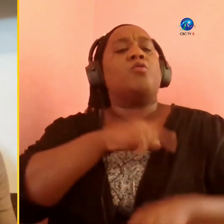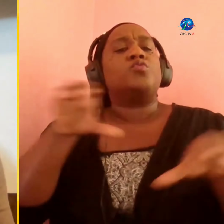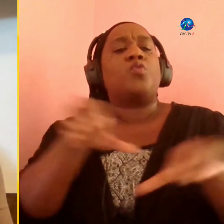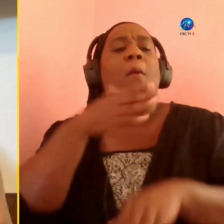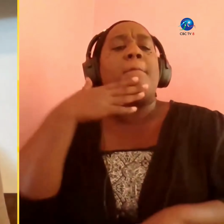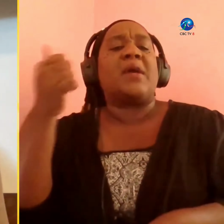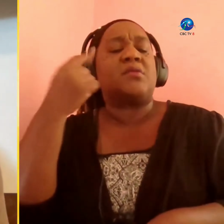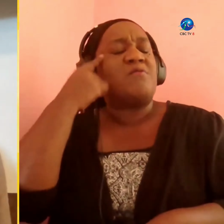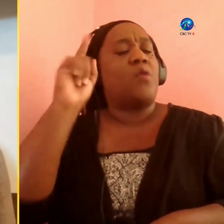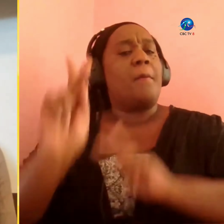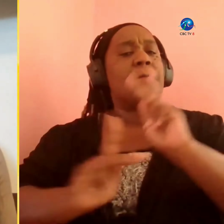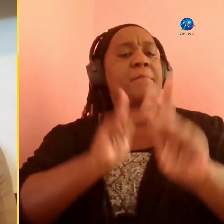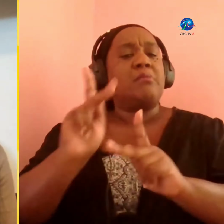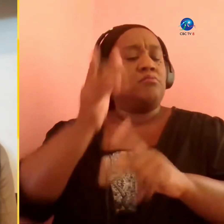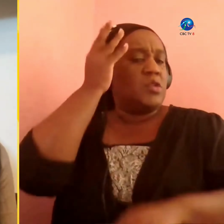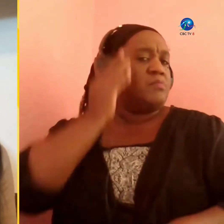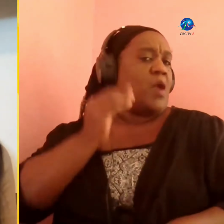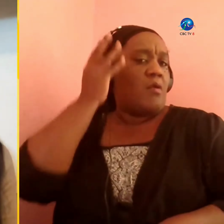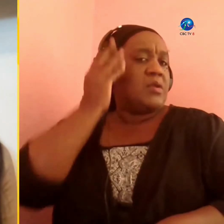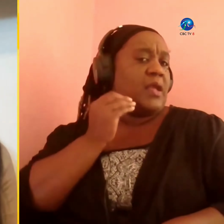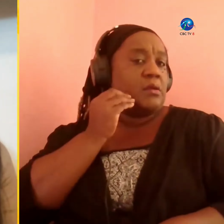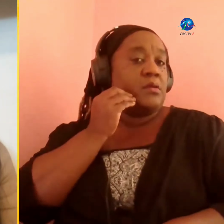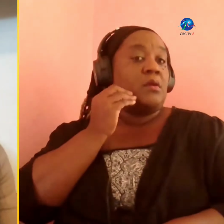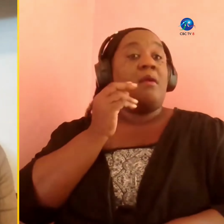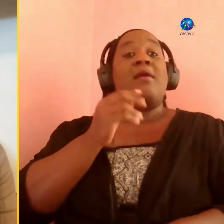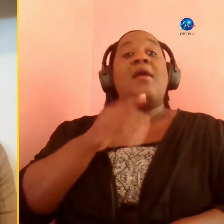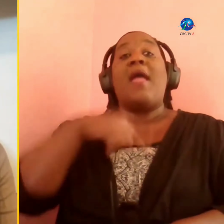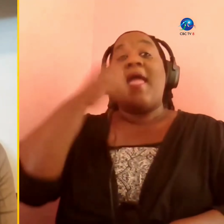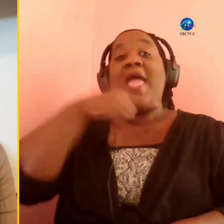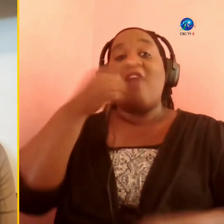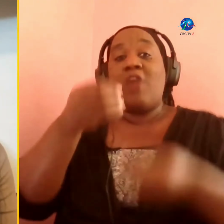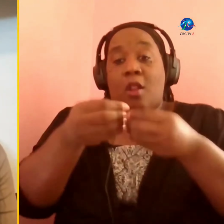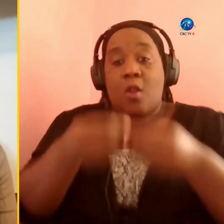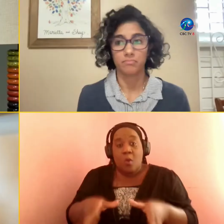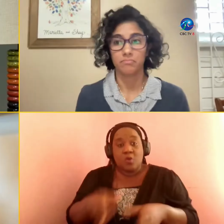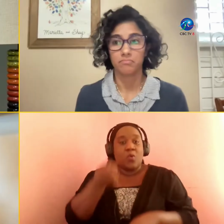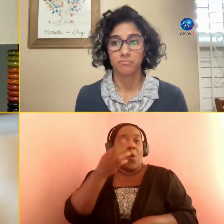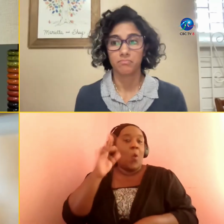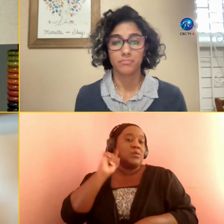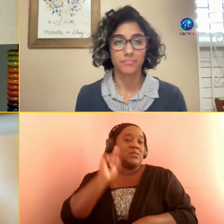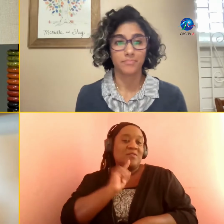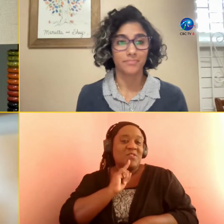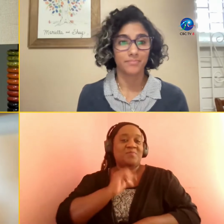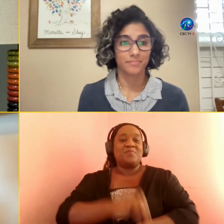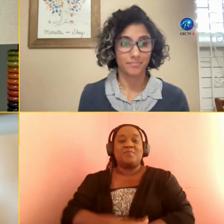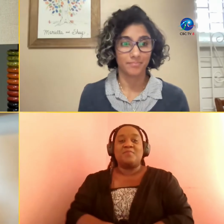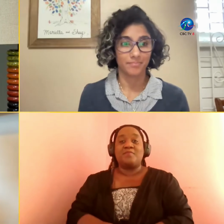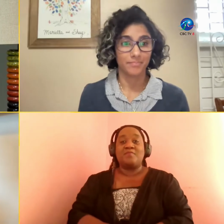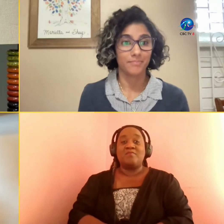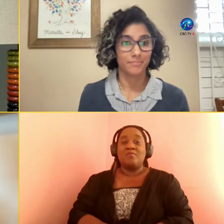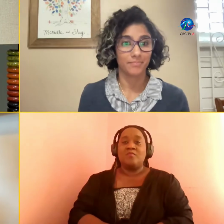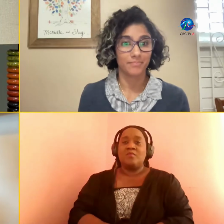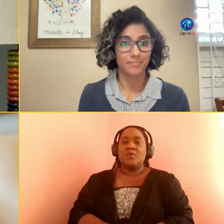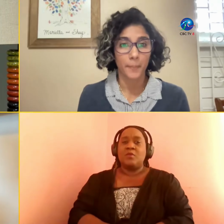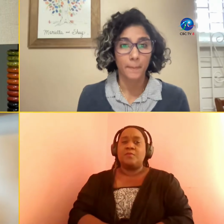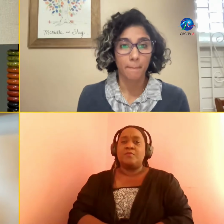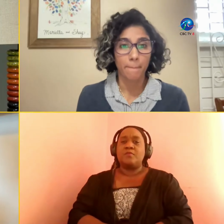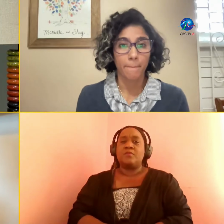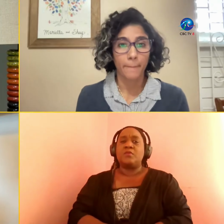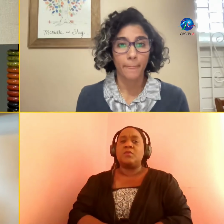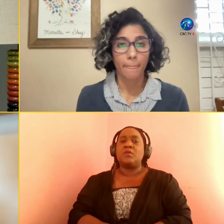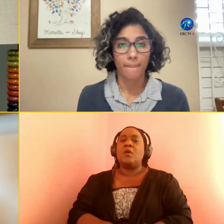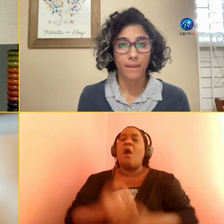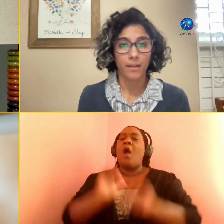any degree of hearing loss or deafness. And so Dr. Sabra, could you just briefly walk us through, how do